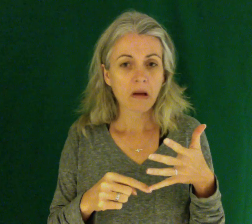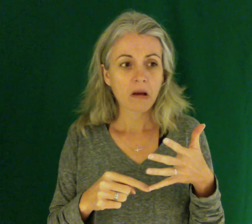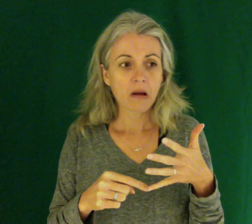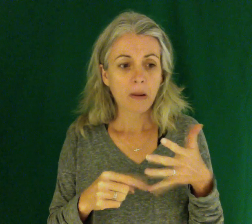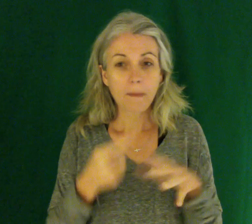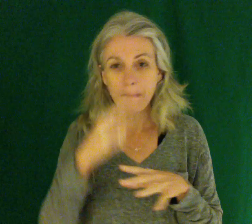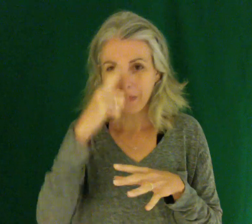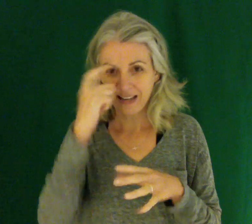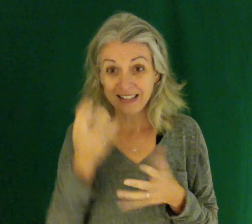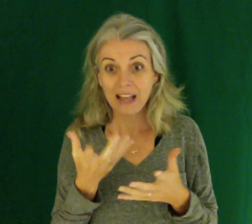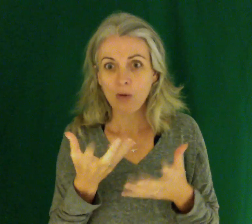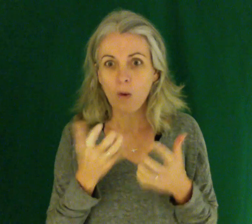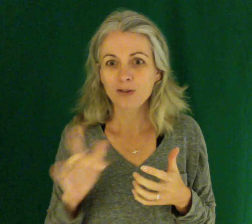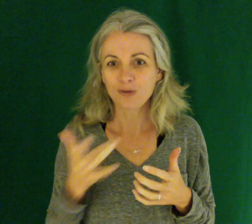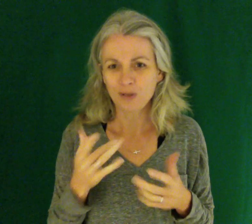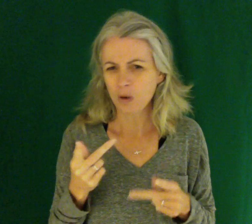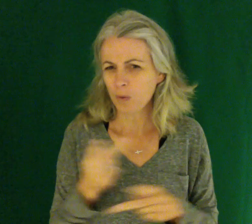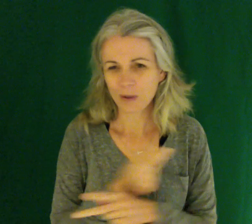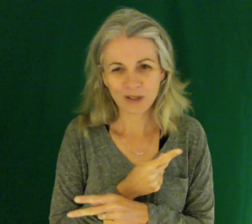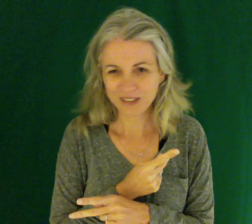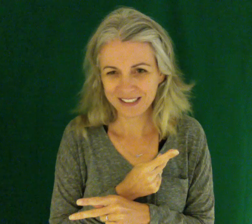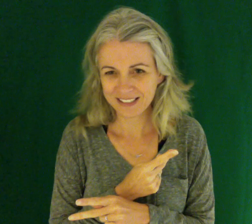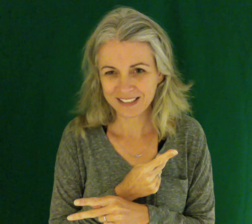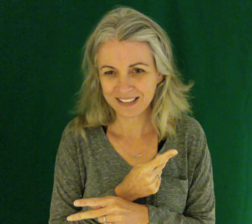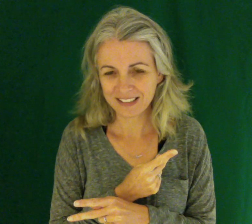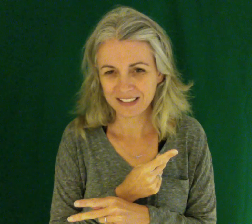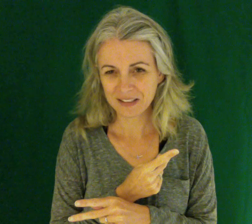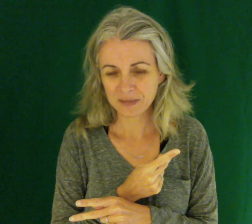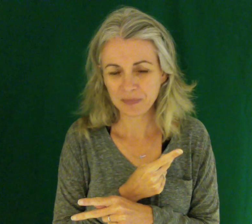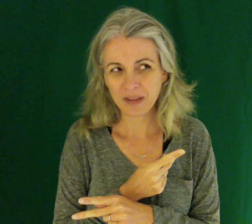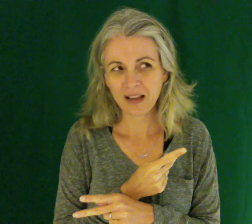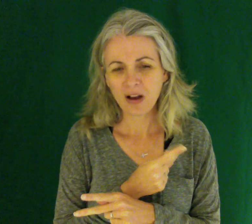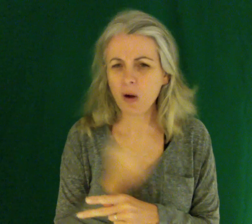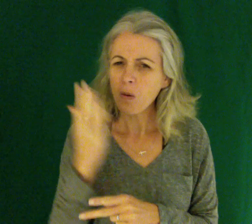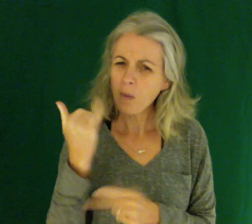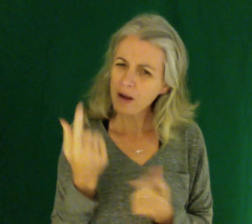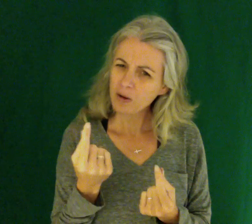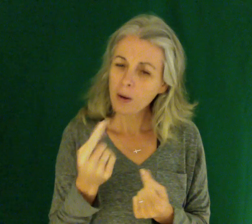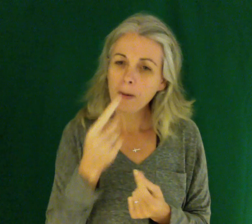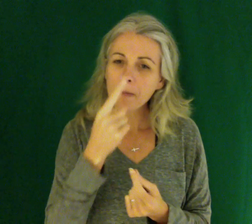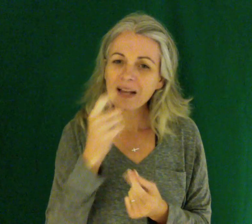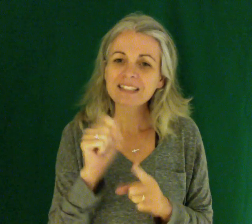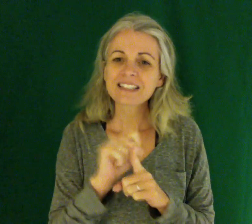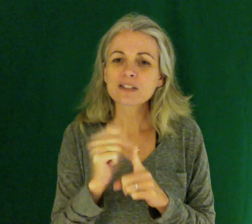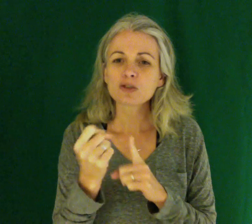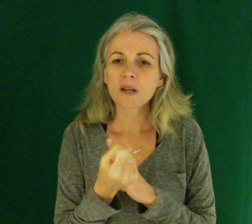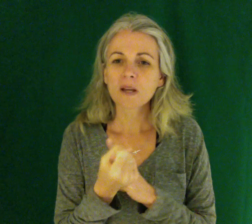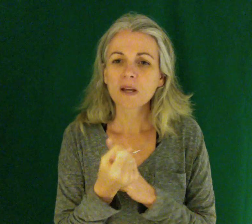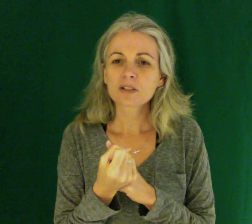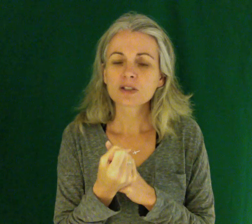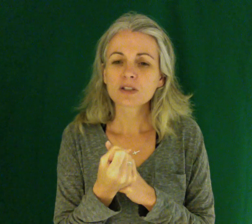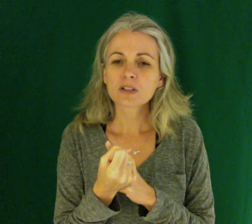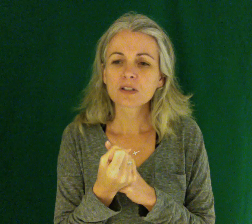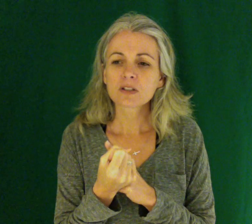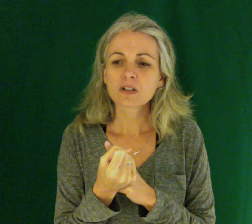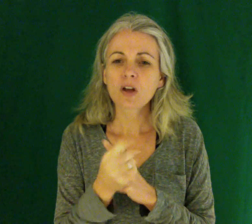because they want to feel worse. They do it because the situation is, what they're feeling in the